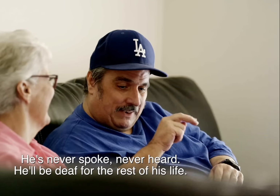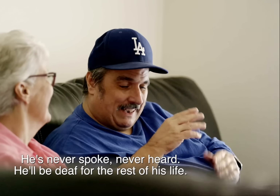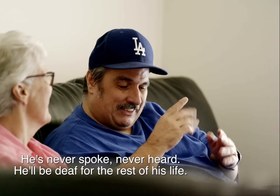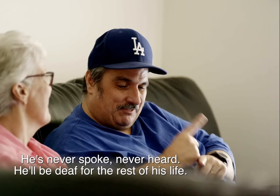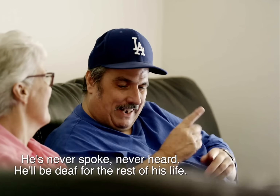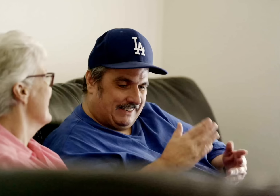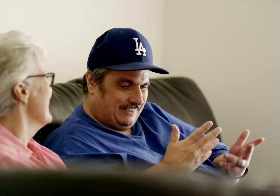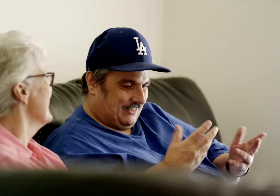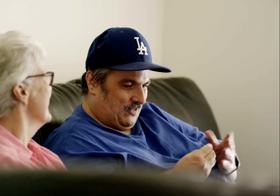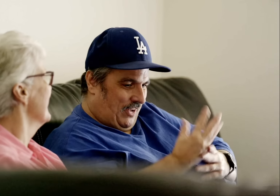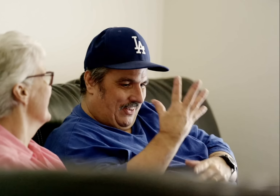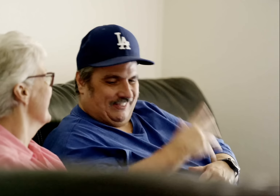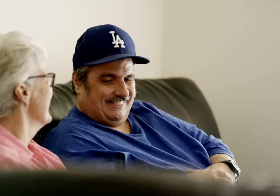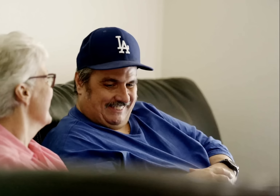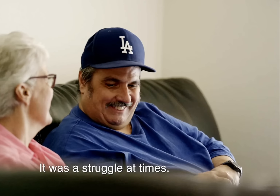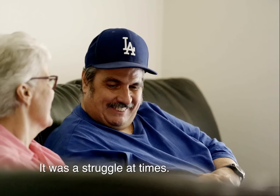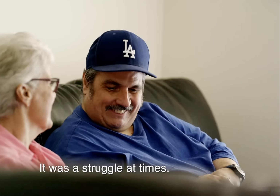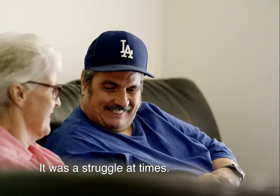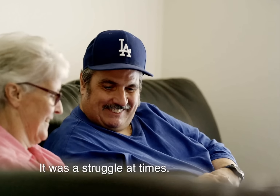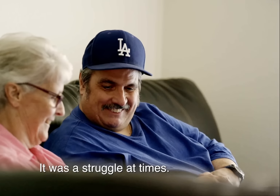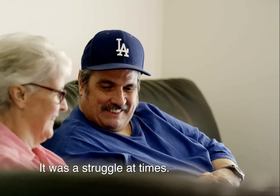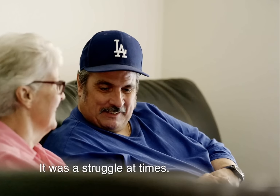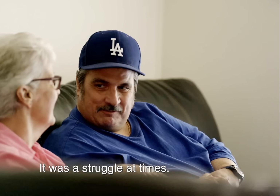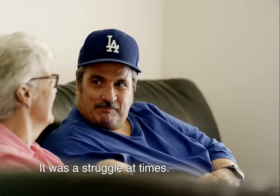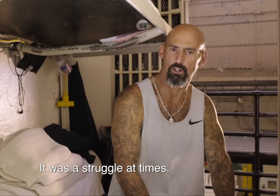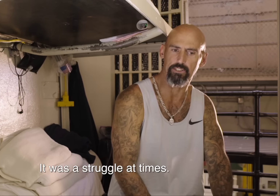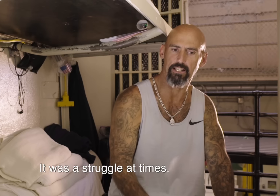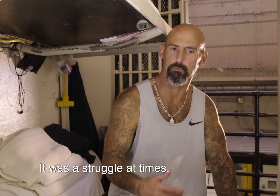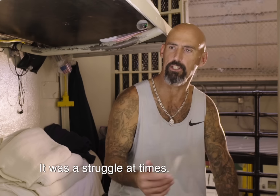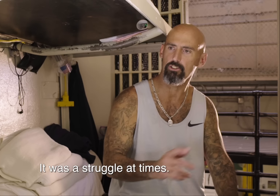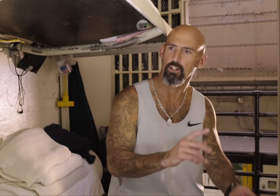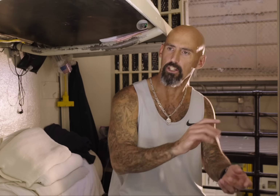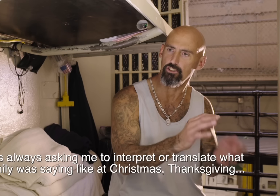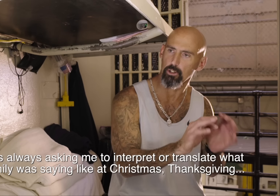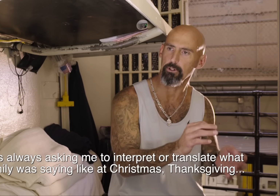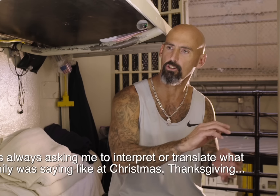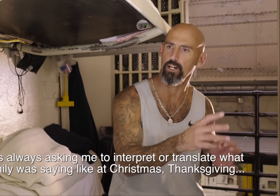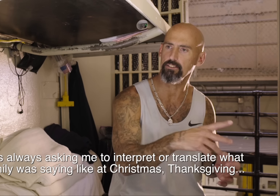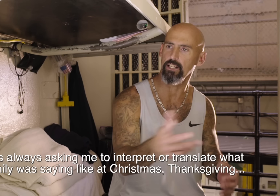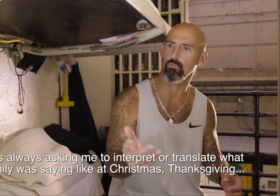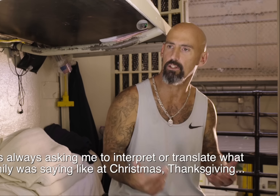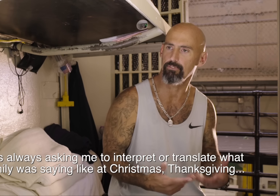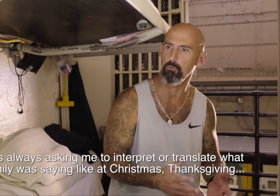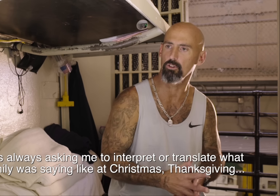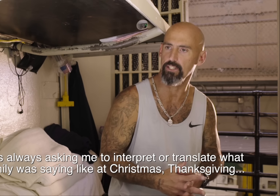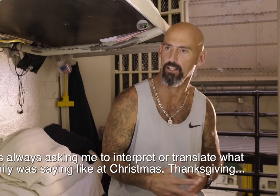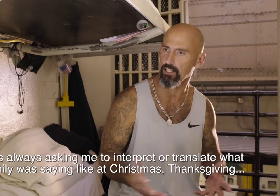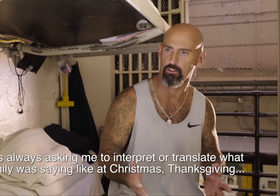rest of his life. It was a struggle at times. He was always asking me to interpret or translate what the family was saying, like at